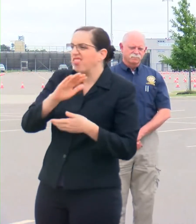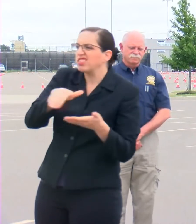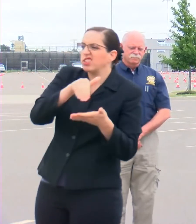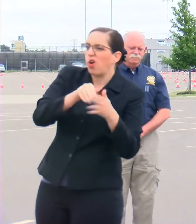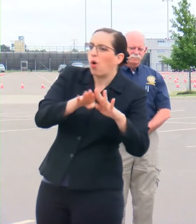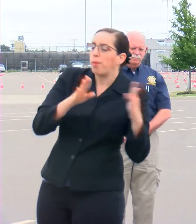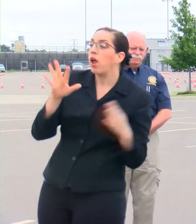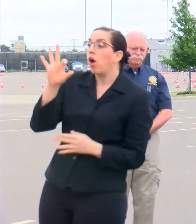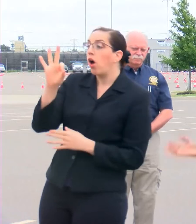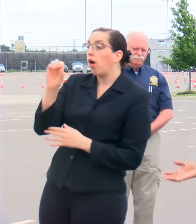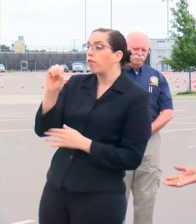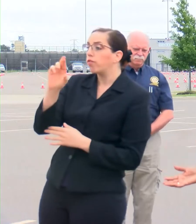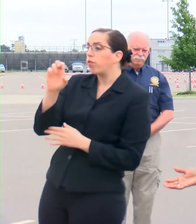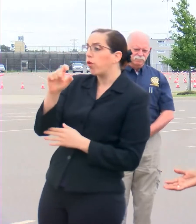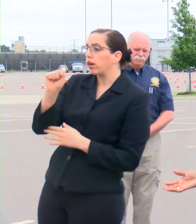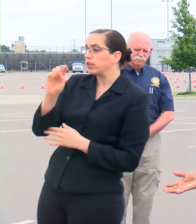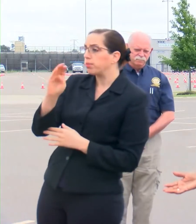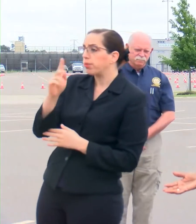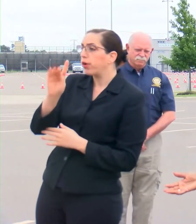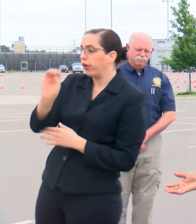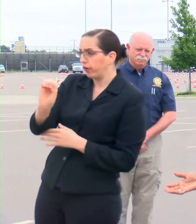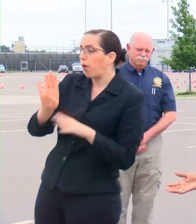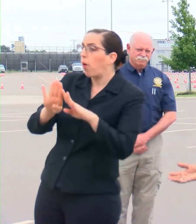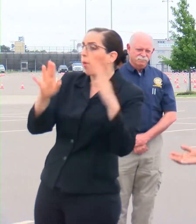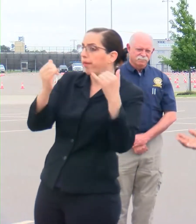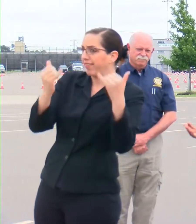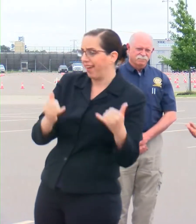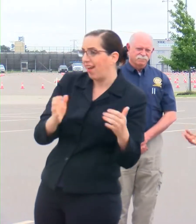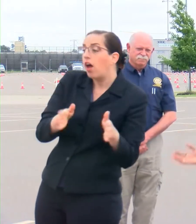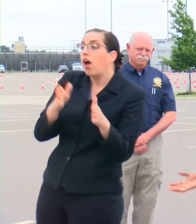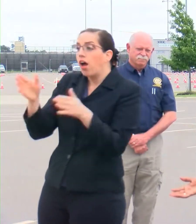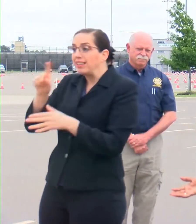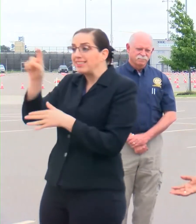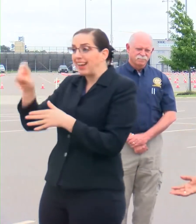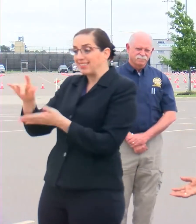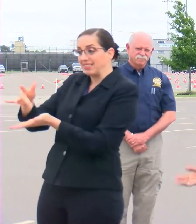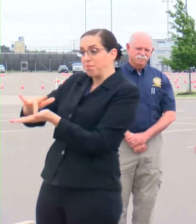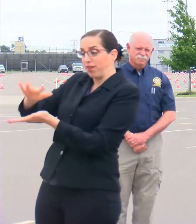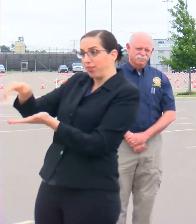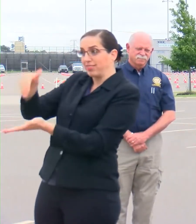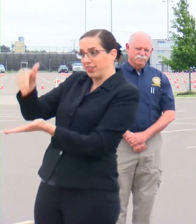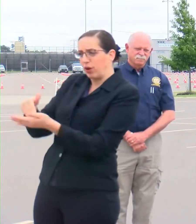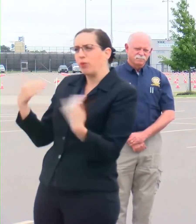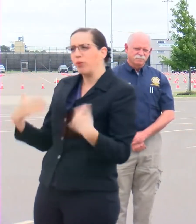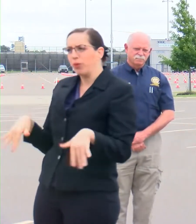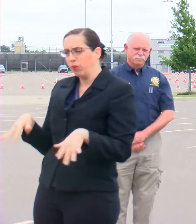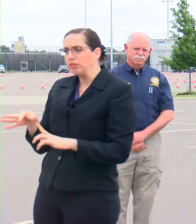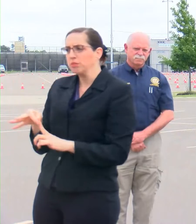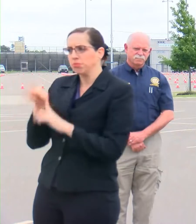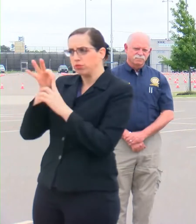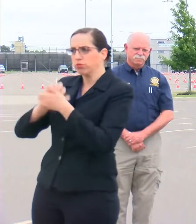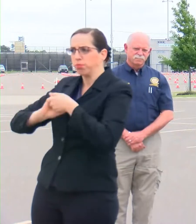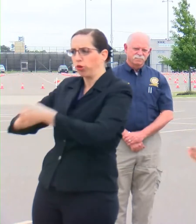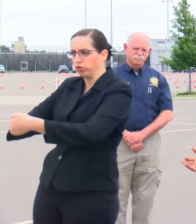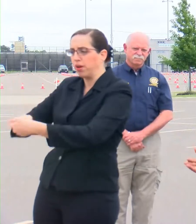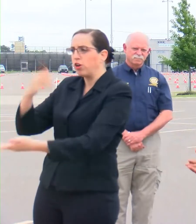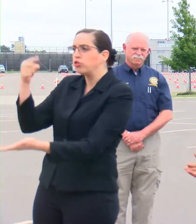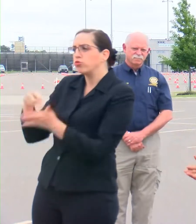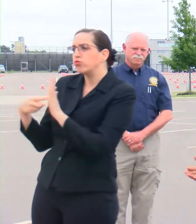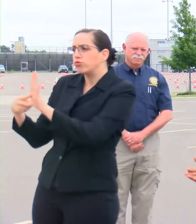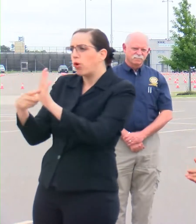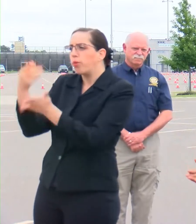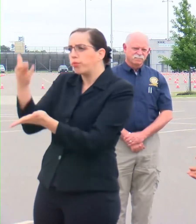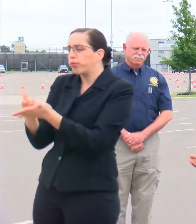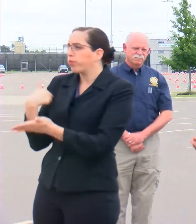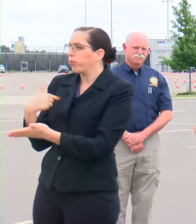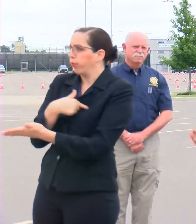Forest Brook open today, but the Texas Medical Center. That is a very unique partnership that is evidencing that we are not moving